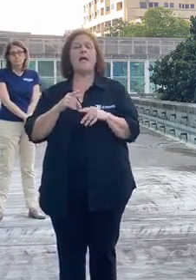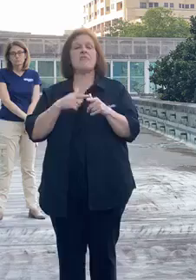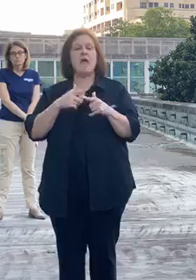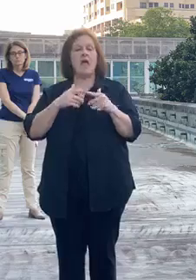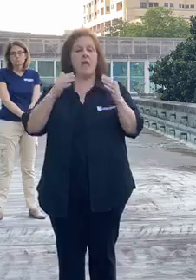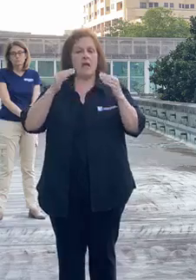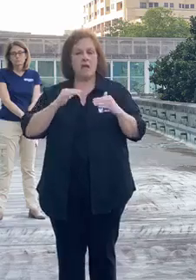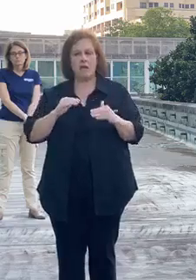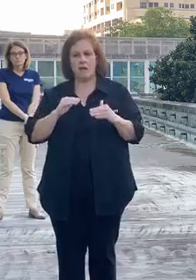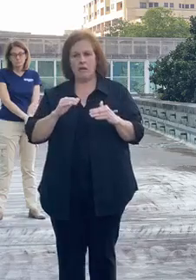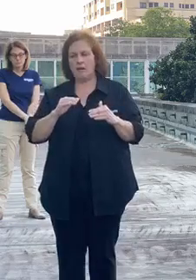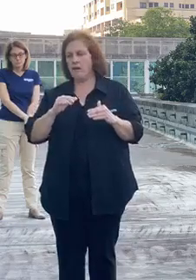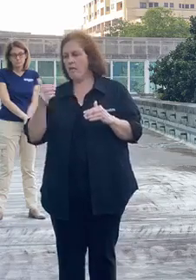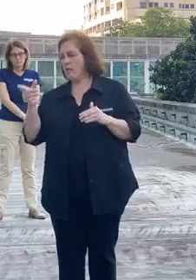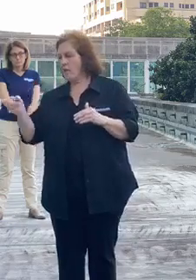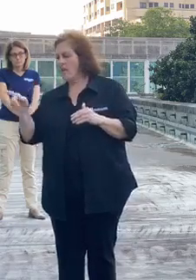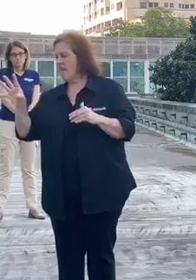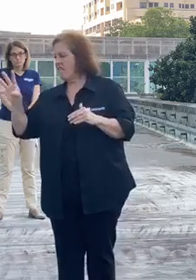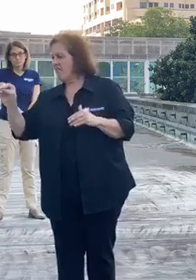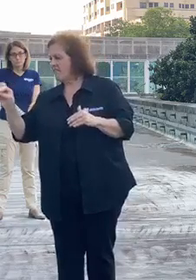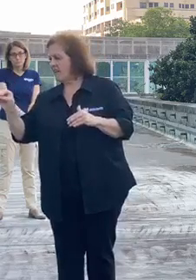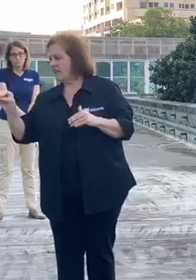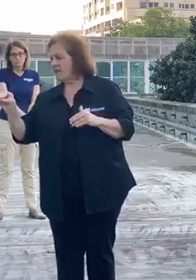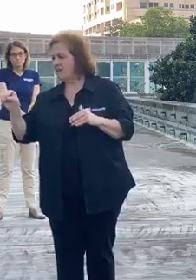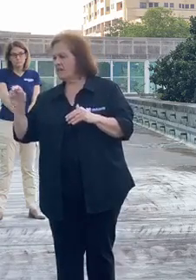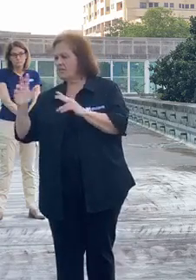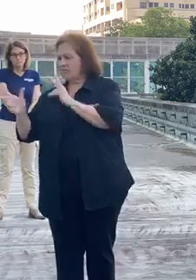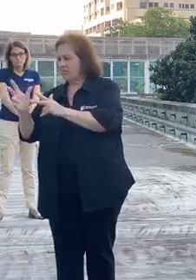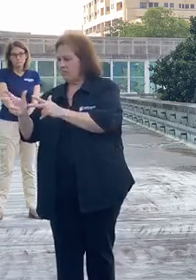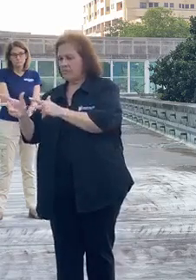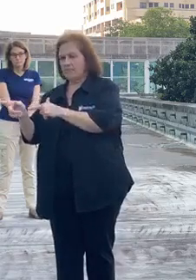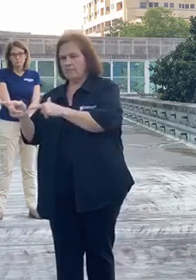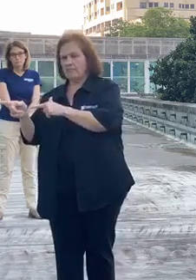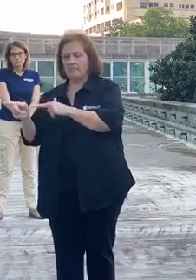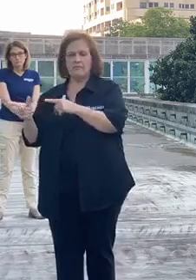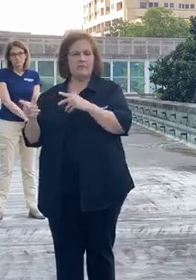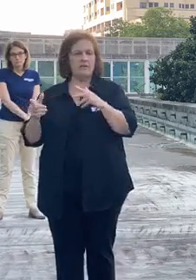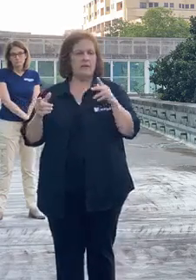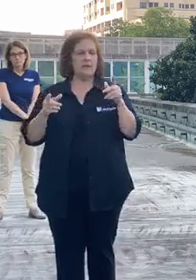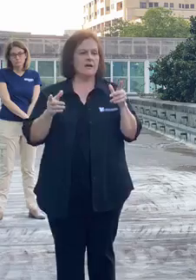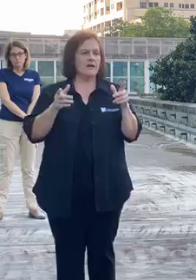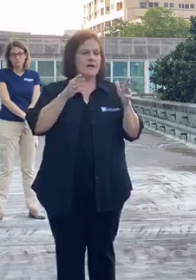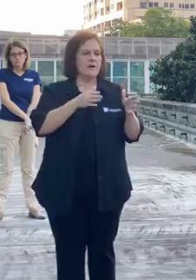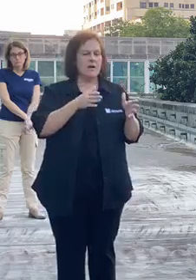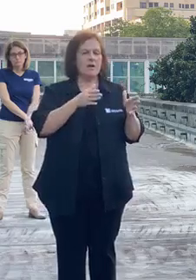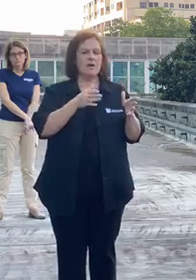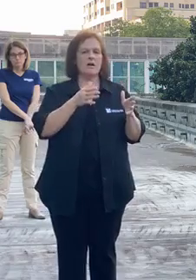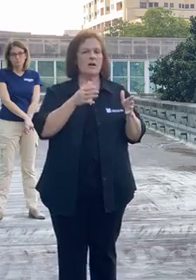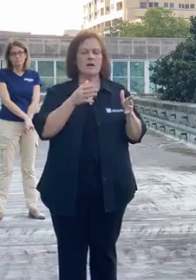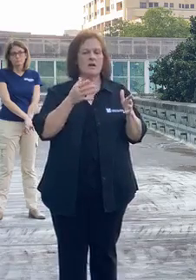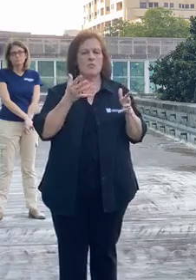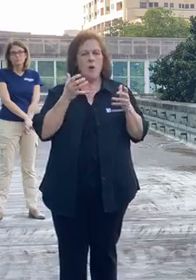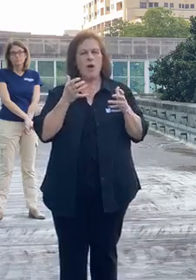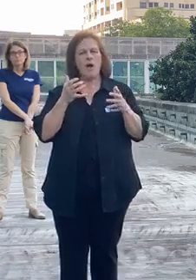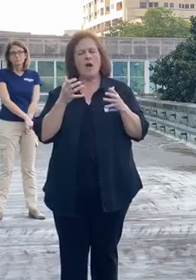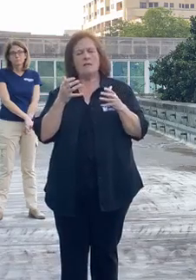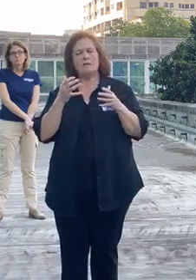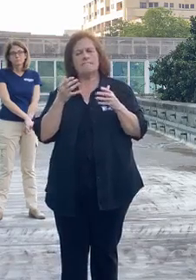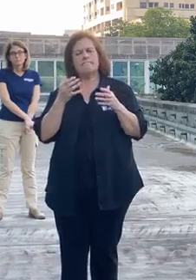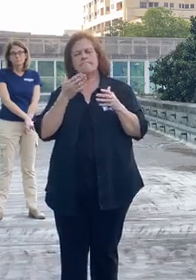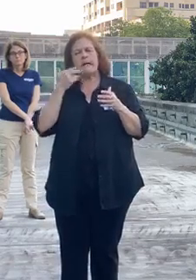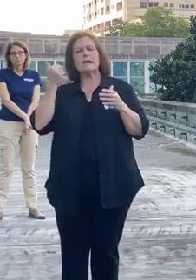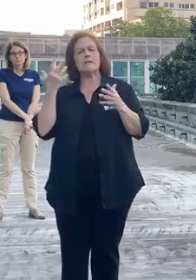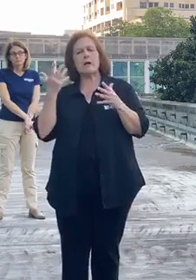went down to one site and we're at 50. We're seeing like 50 people. And so we want to pivot our outreach to be